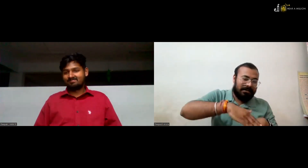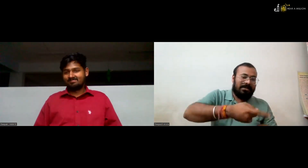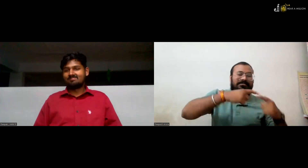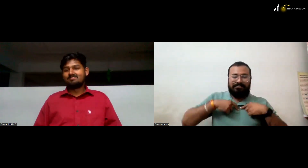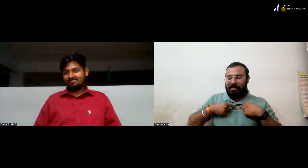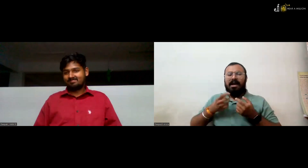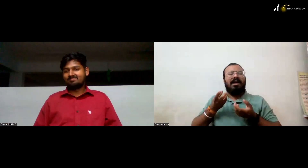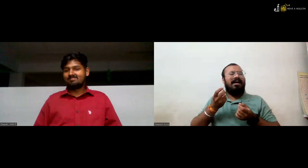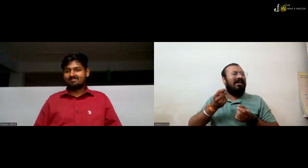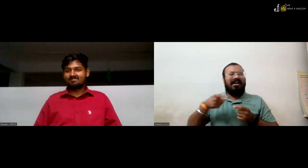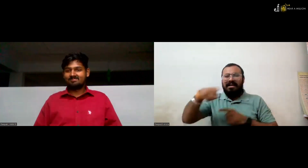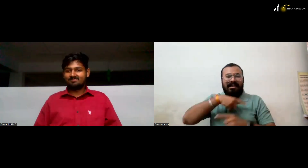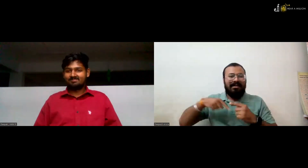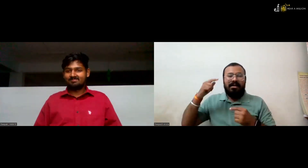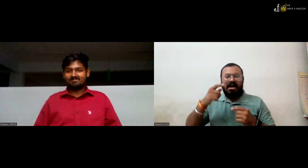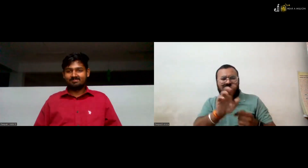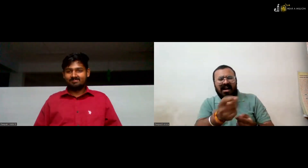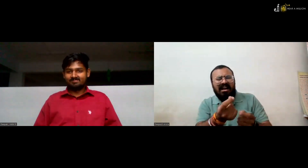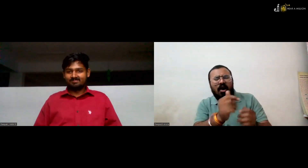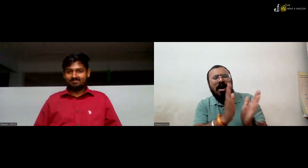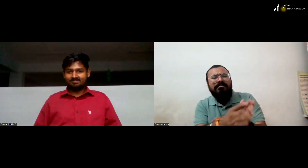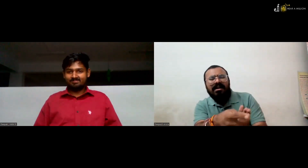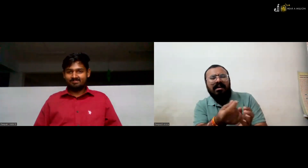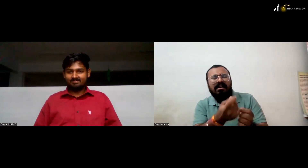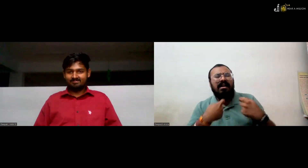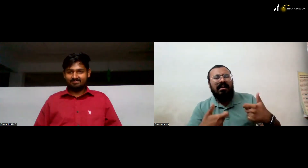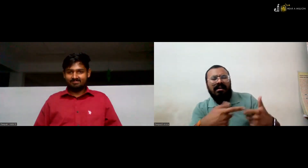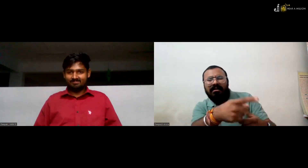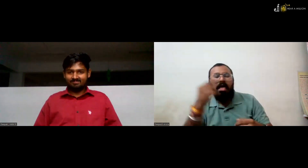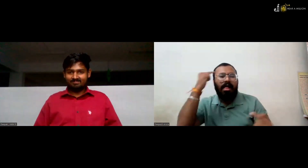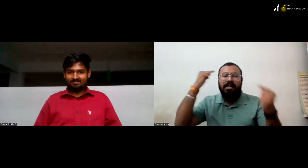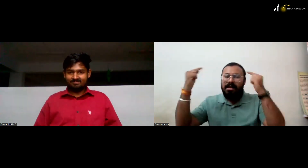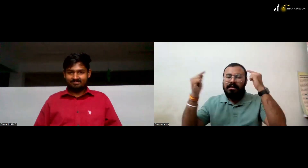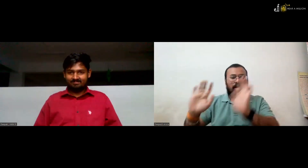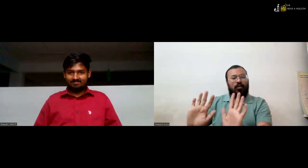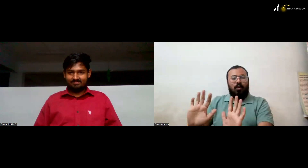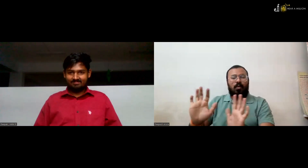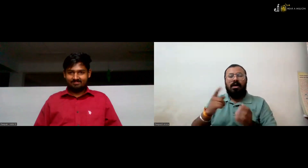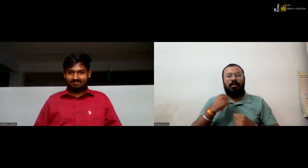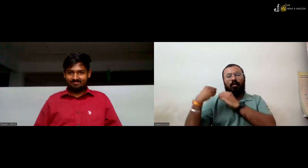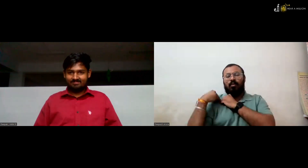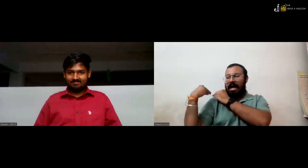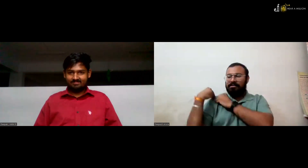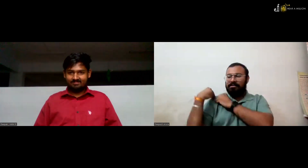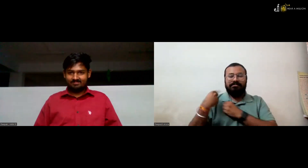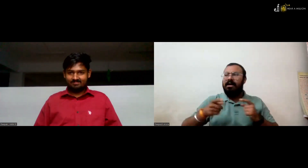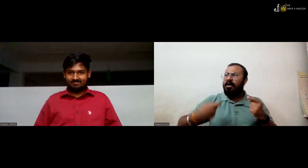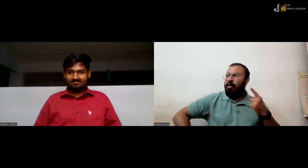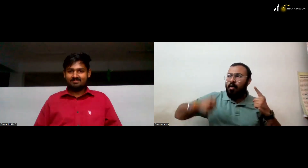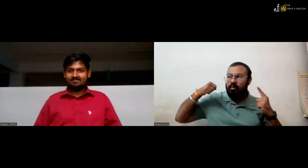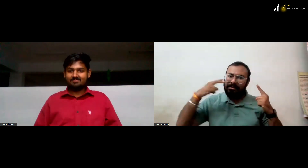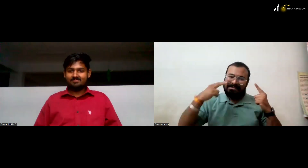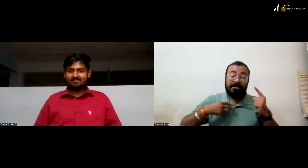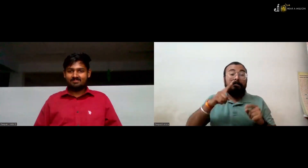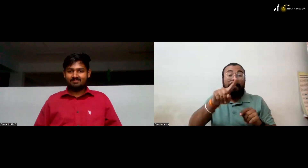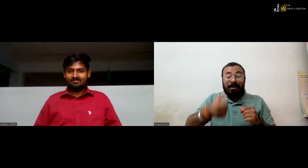can ask the other one to take the uh, cash, and they can pay for the other places as